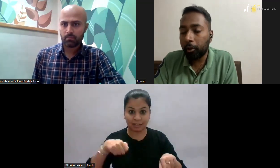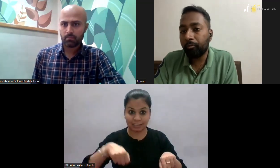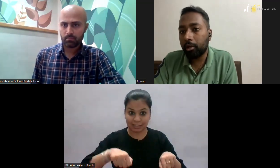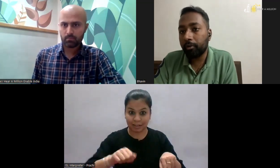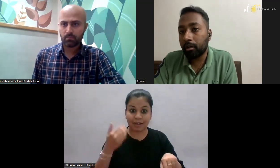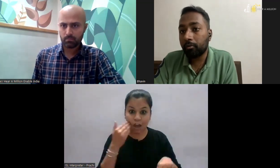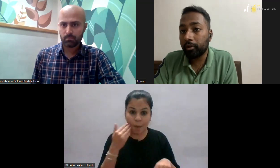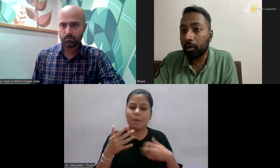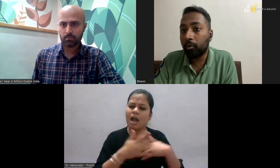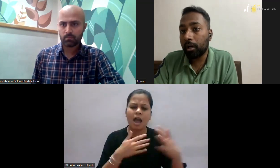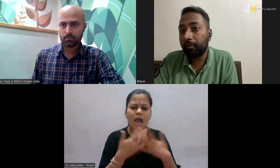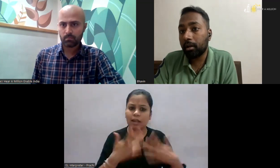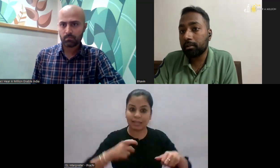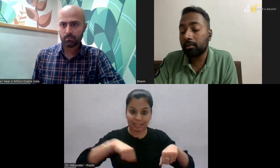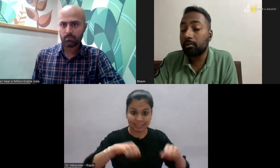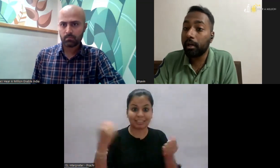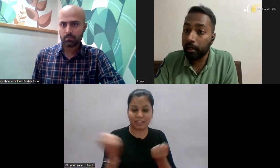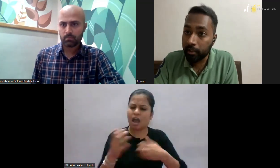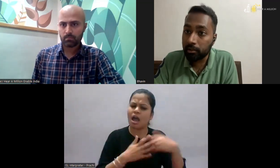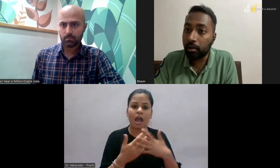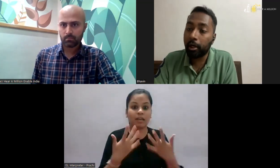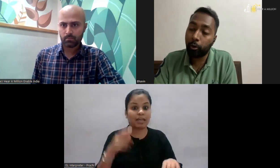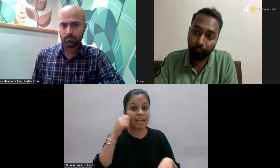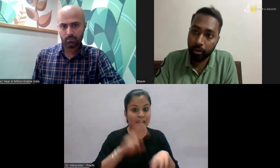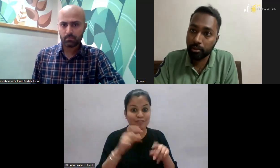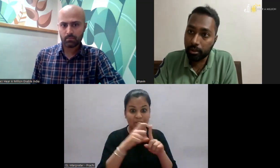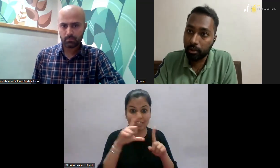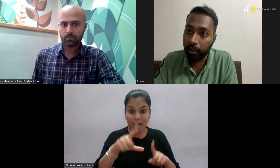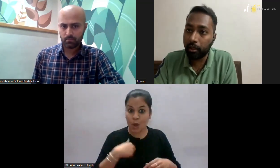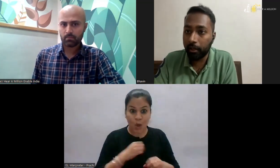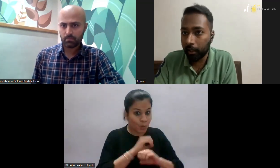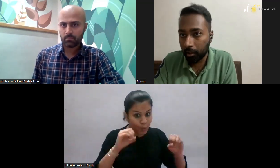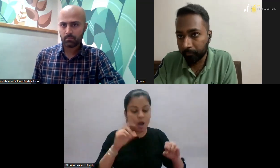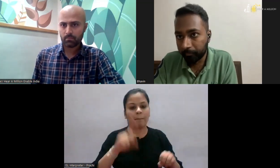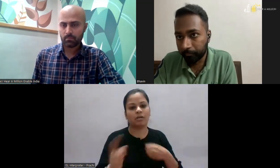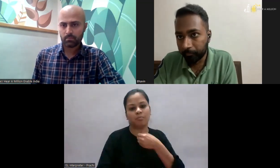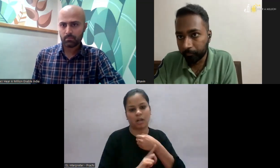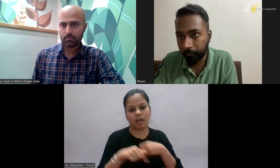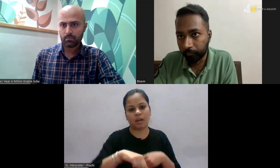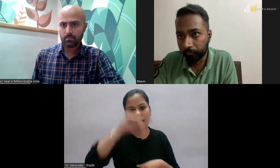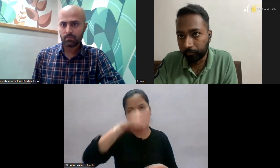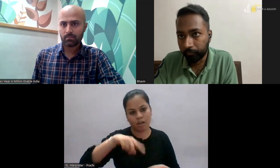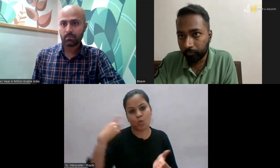driving any of the vehicle without driving license is an offense in India.